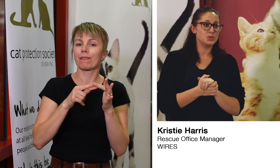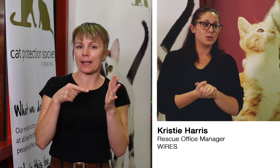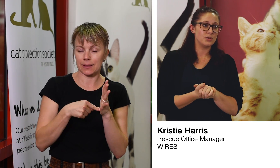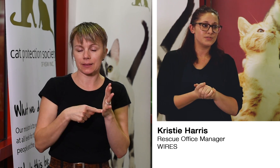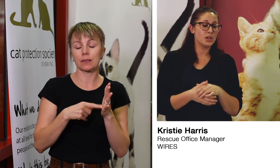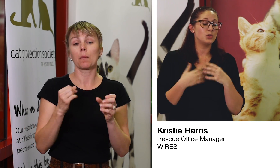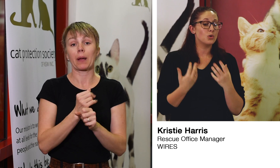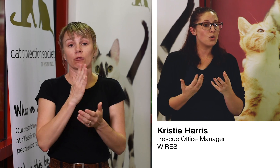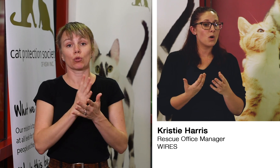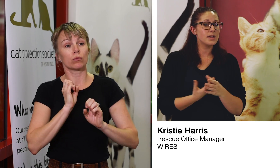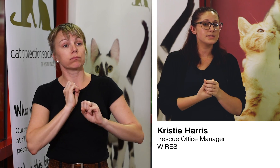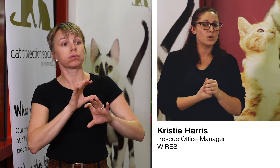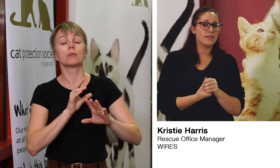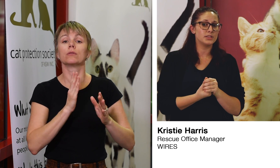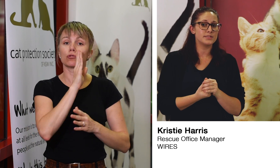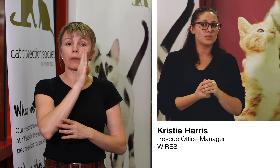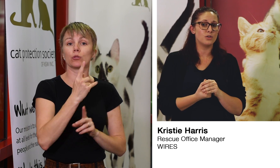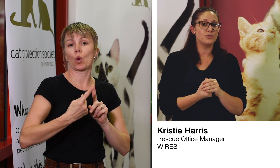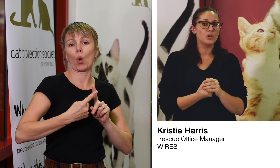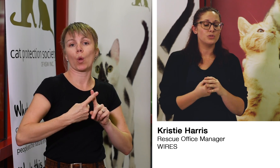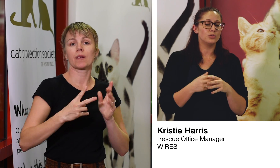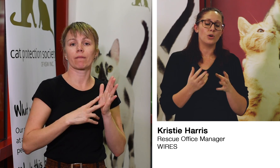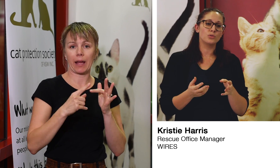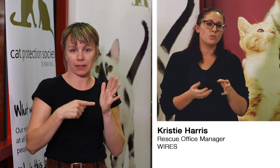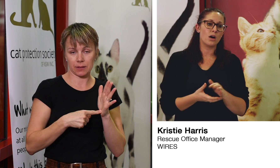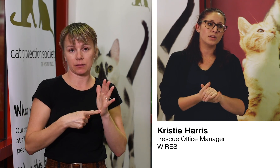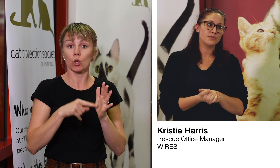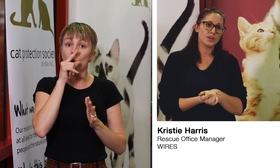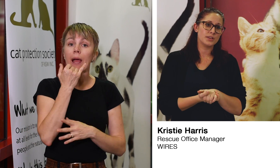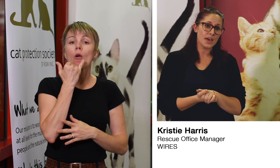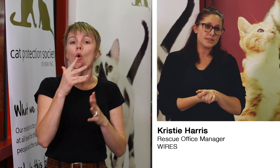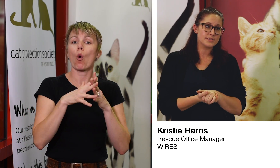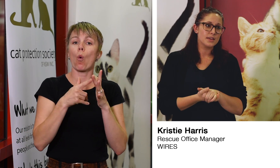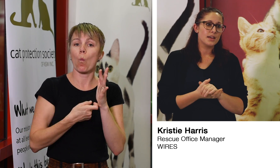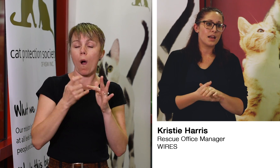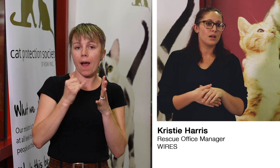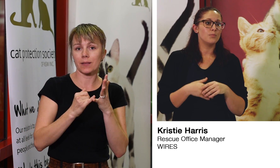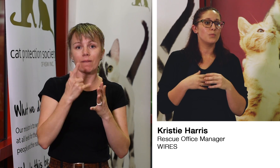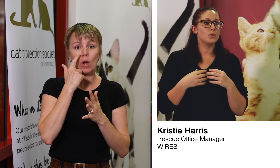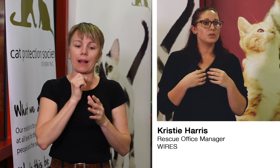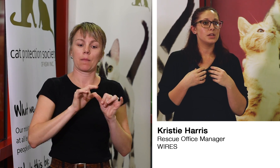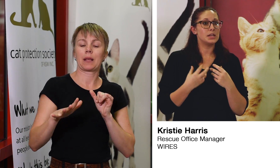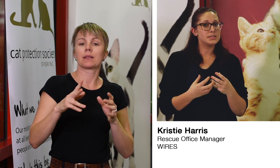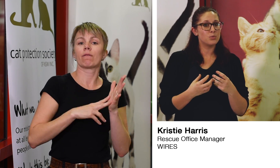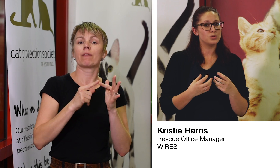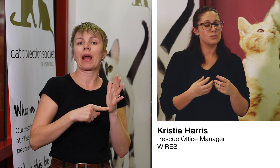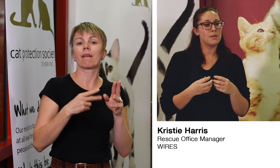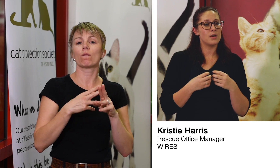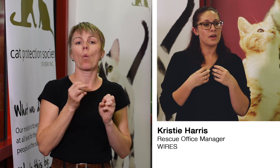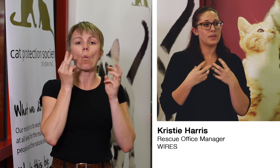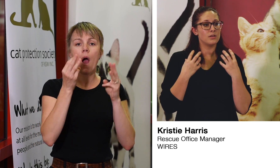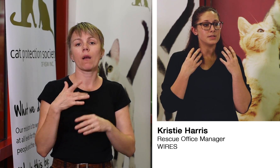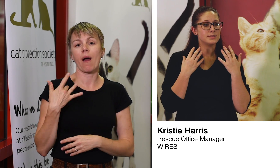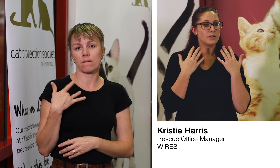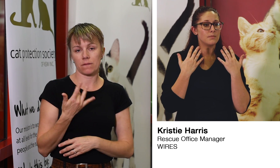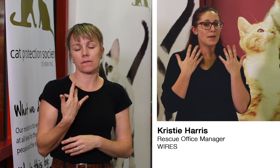your nearest vet. You can call wires, and we have a list of your local wildlife-friendly vets. It is important to remember